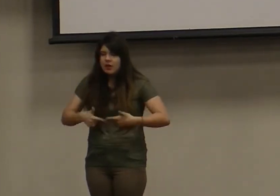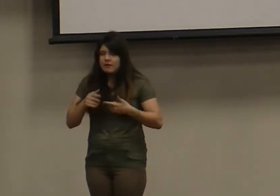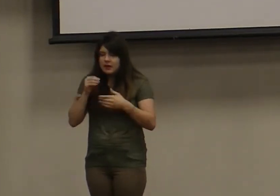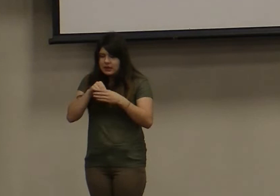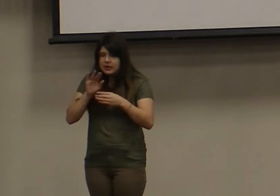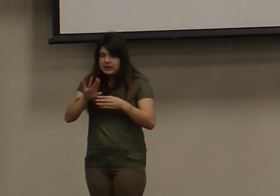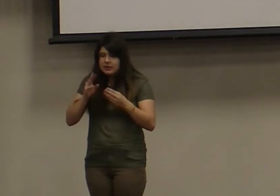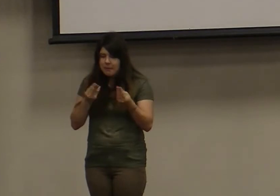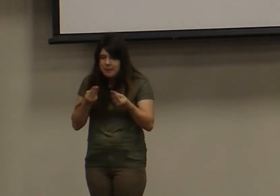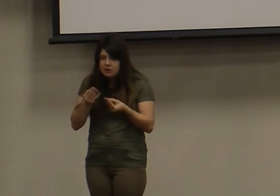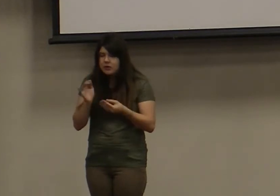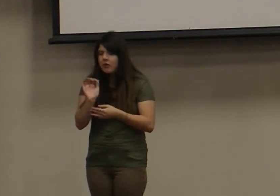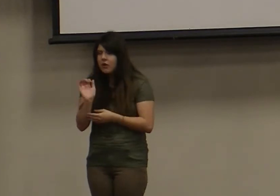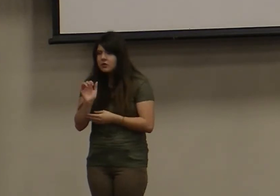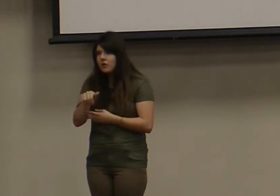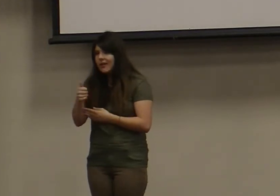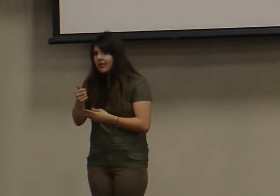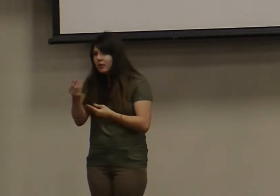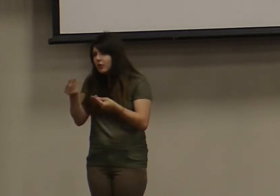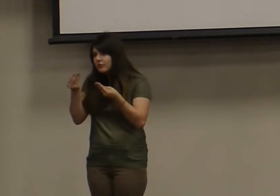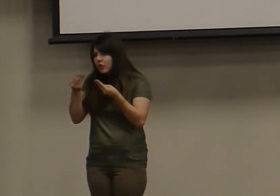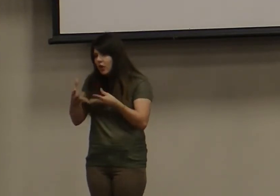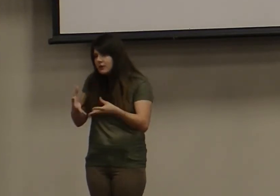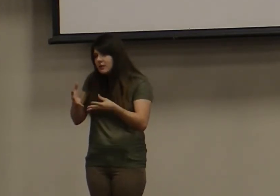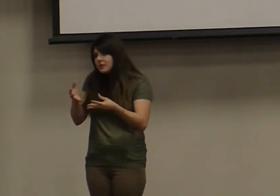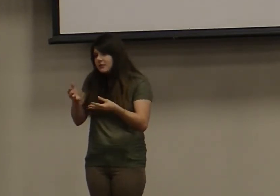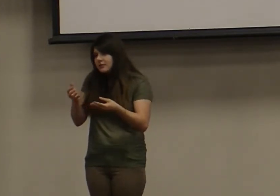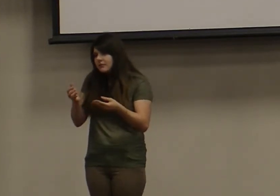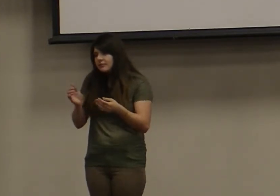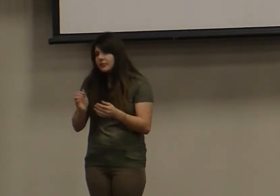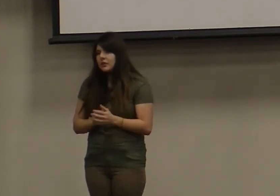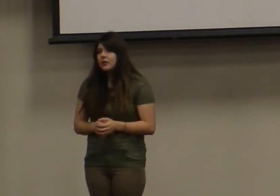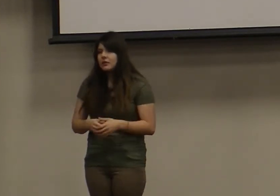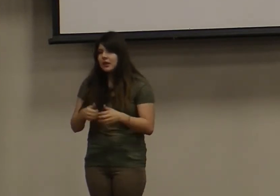are other losses as well. There's loss of health.